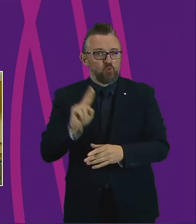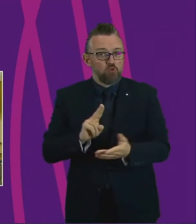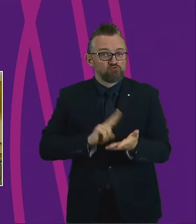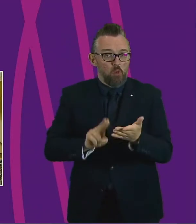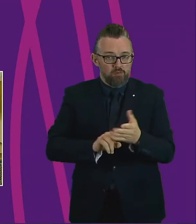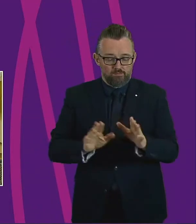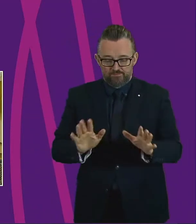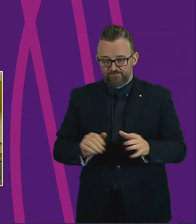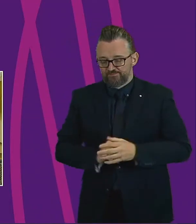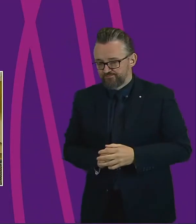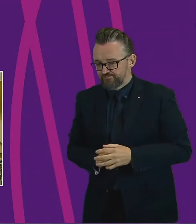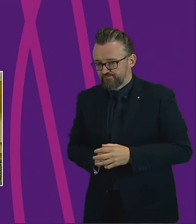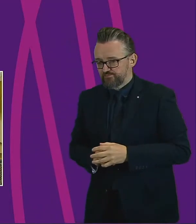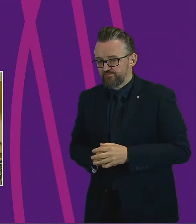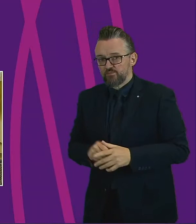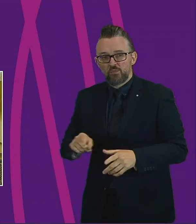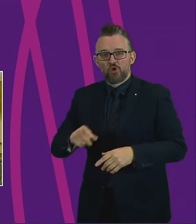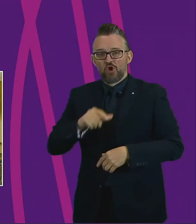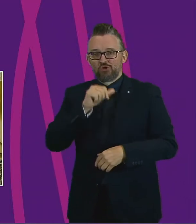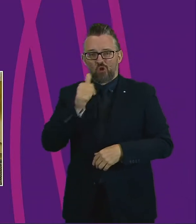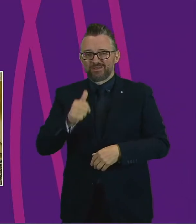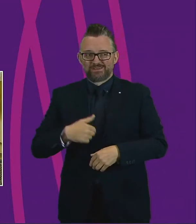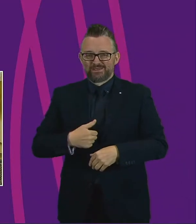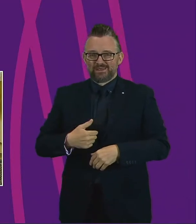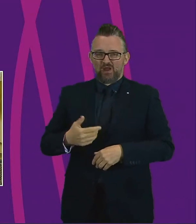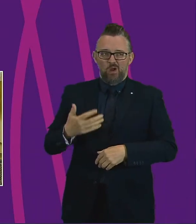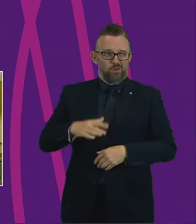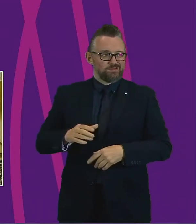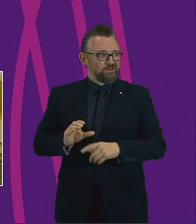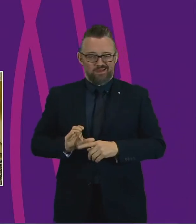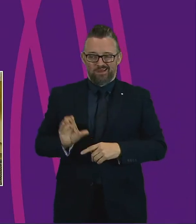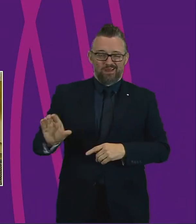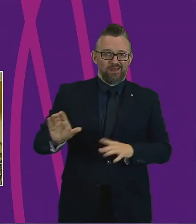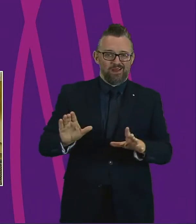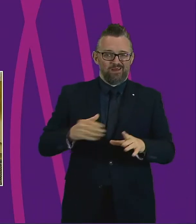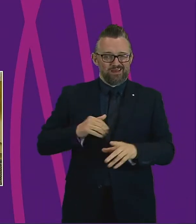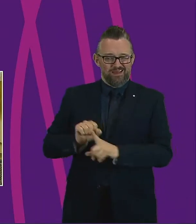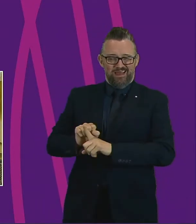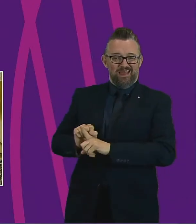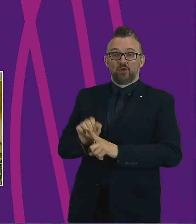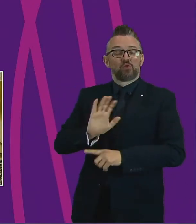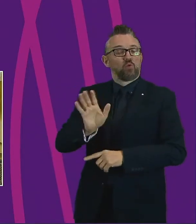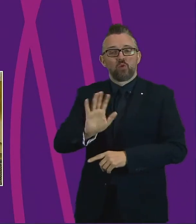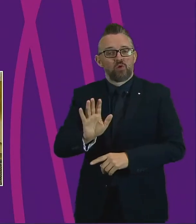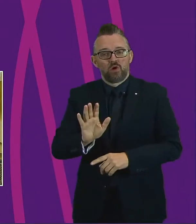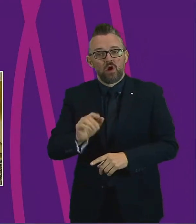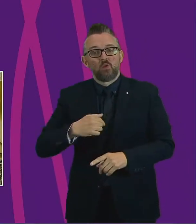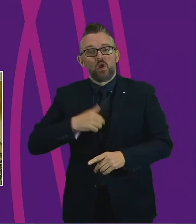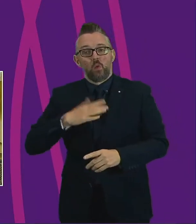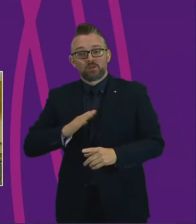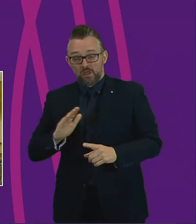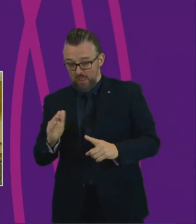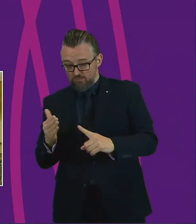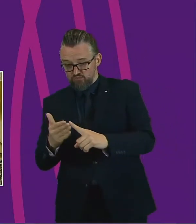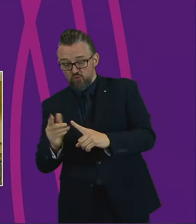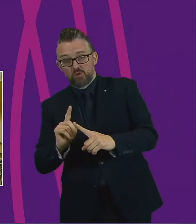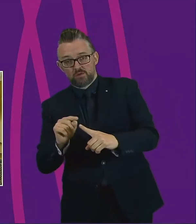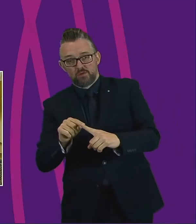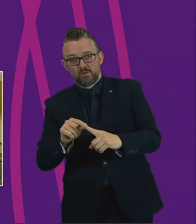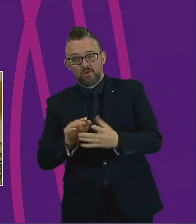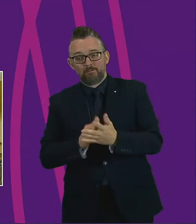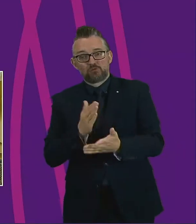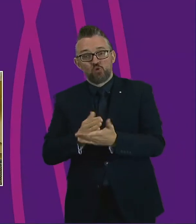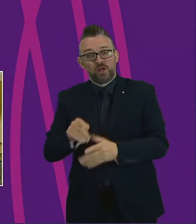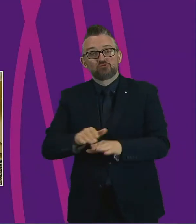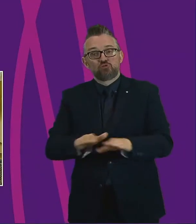about an unwillingness to make the resources available. This is about making sure we have an approach to schooling that keeps